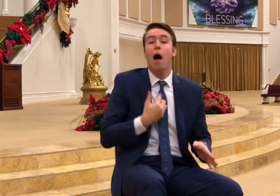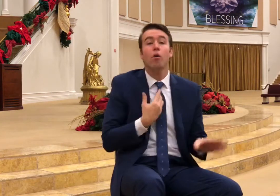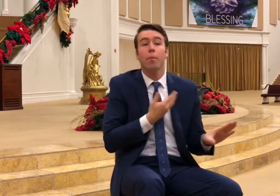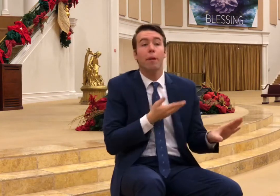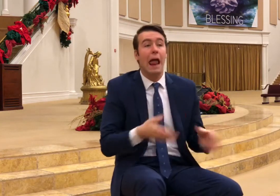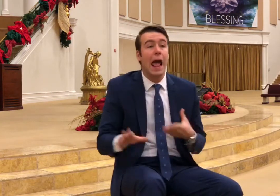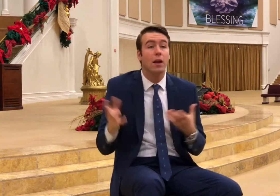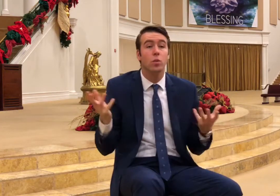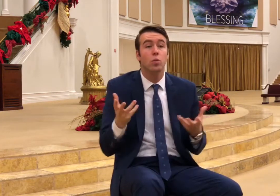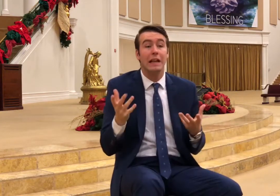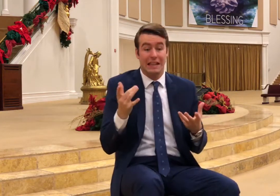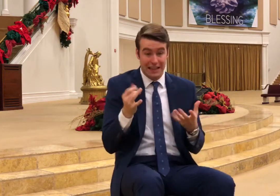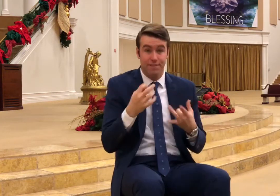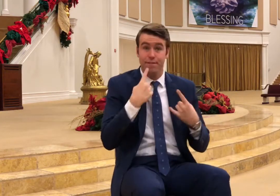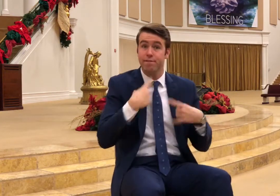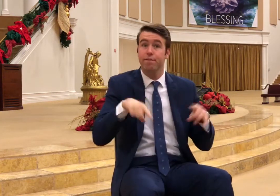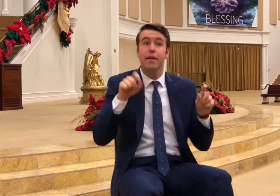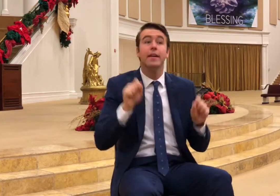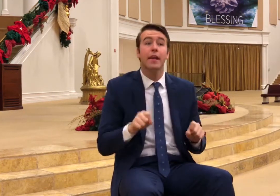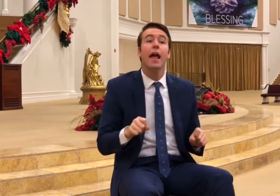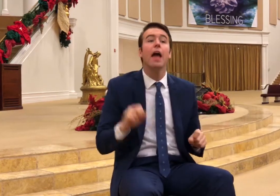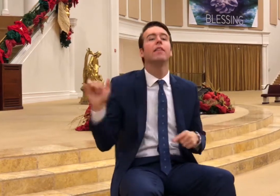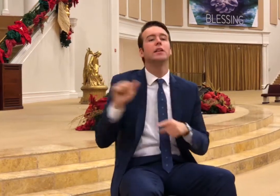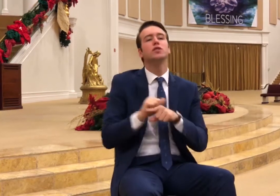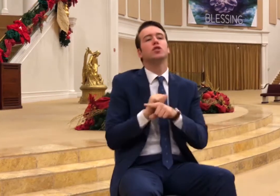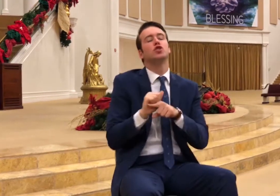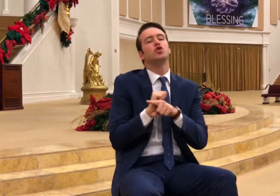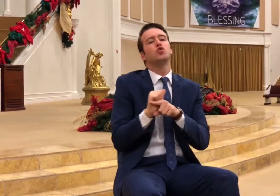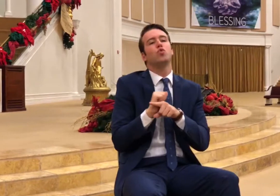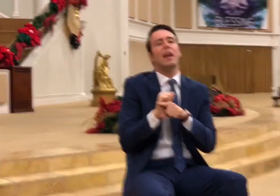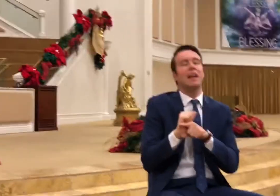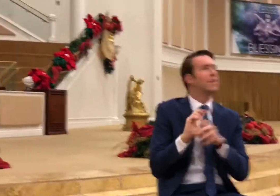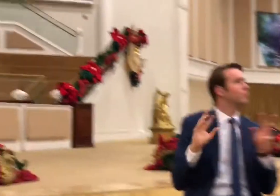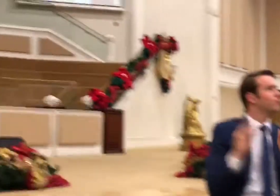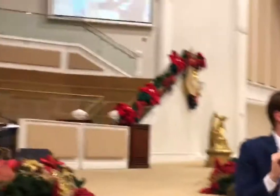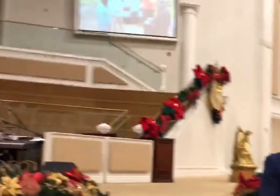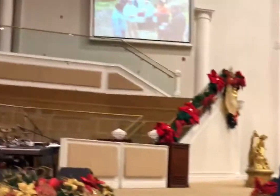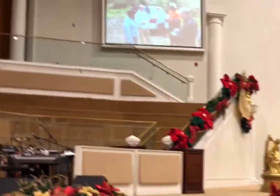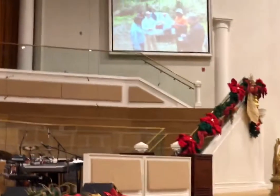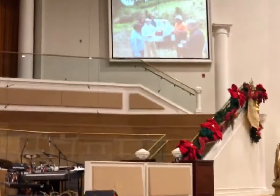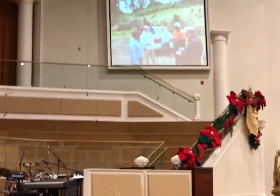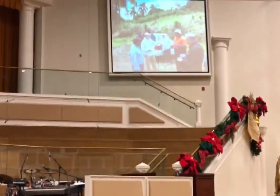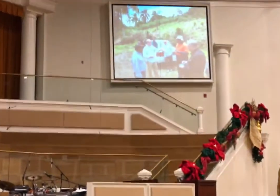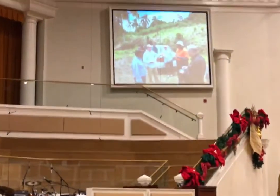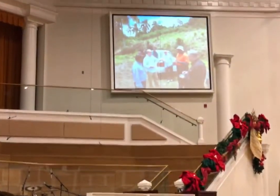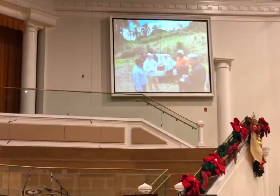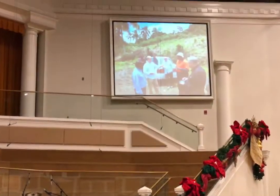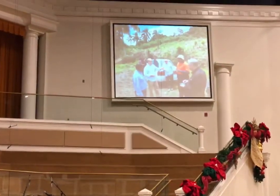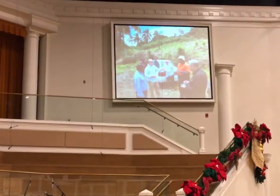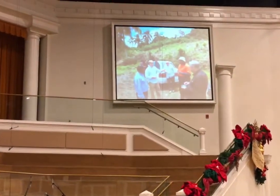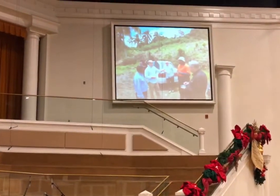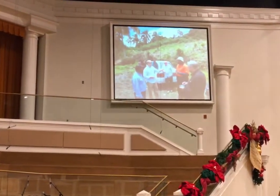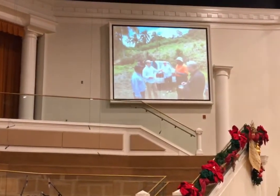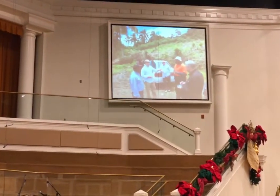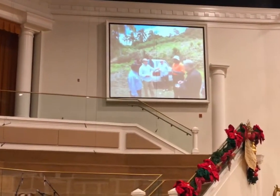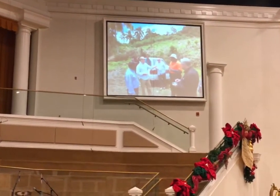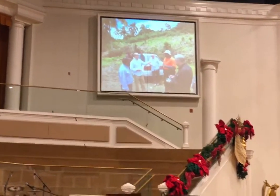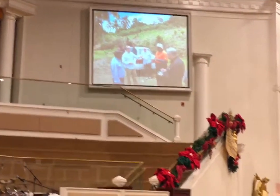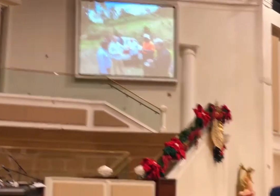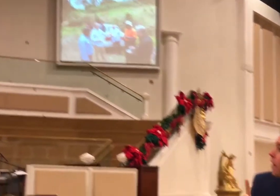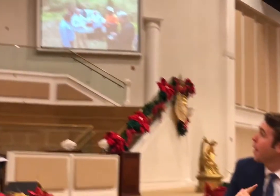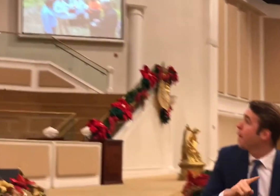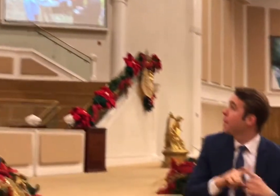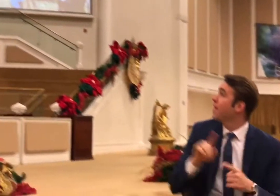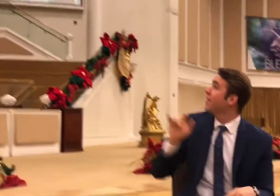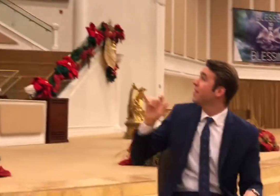see if it's doable. That's the training set or the session with the farm leaders, Brother Doug Walker's addressing. This is the